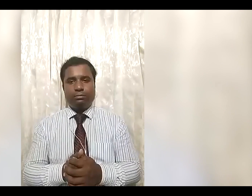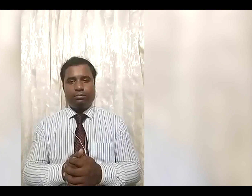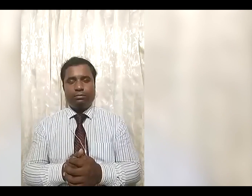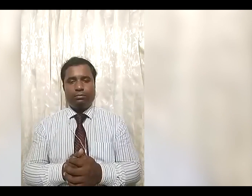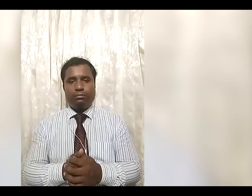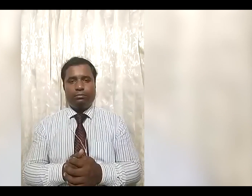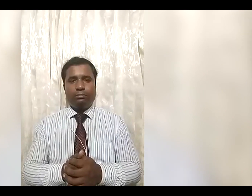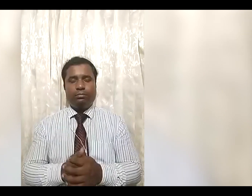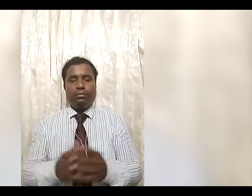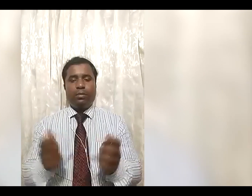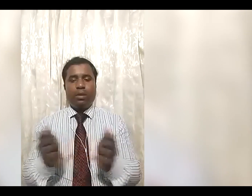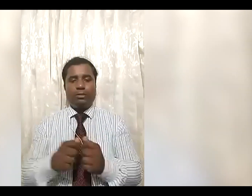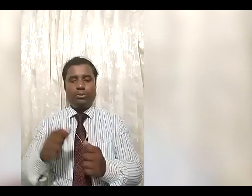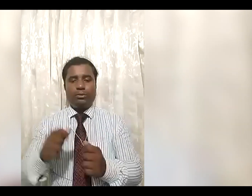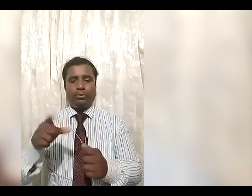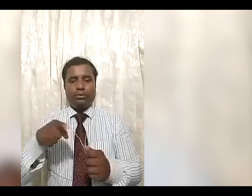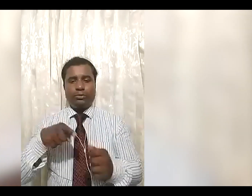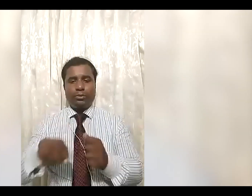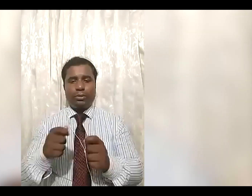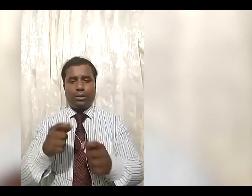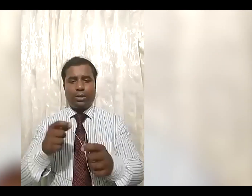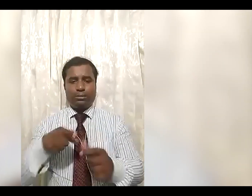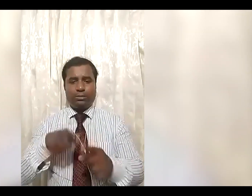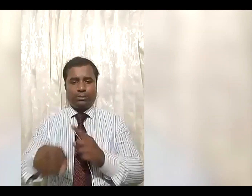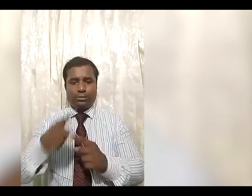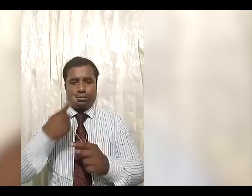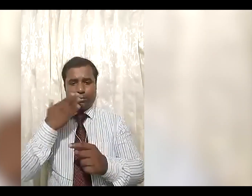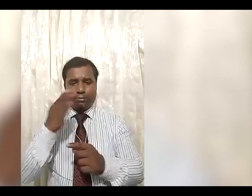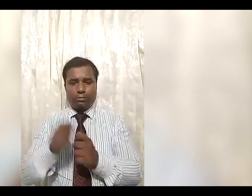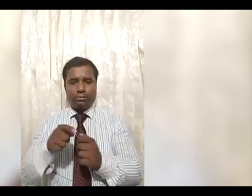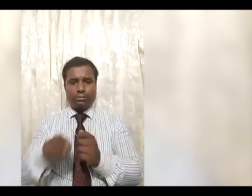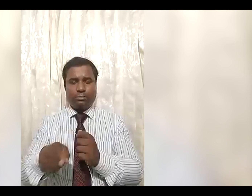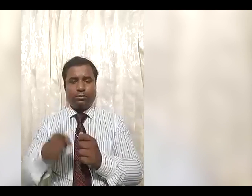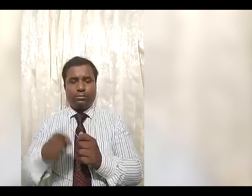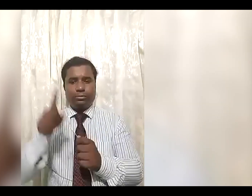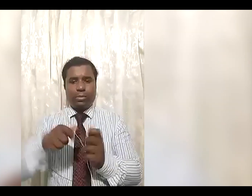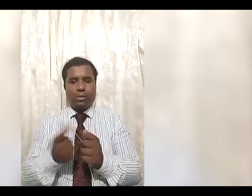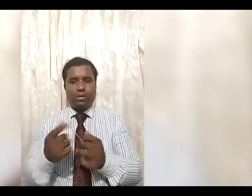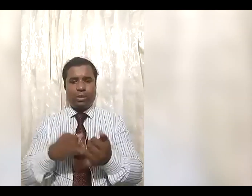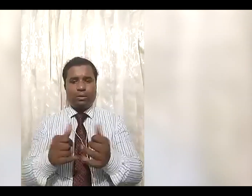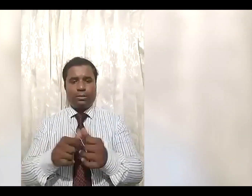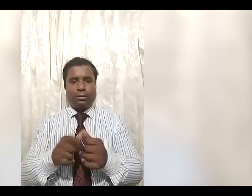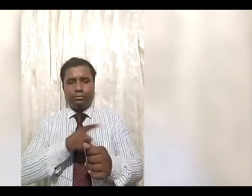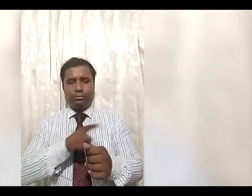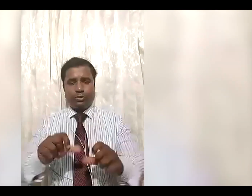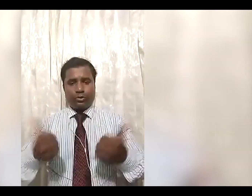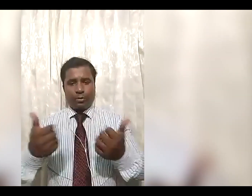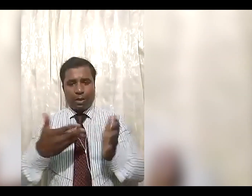expanded, both postal voting and in some cases voting on apps, so mobile applications, has now been